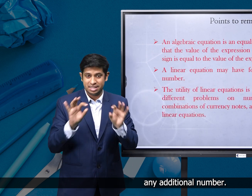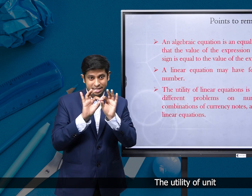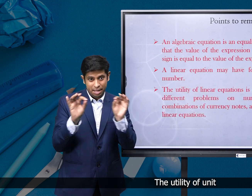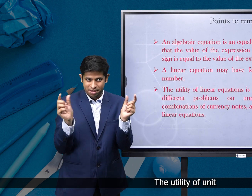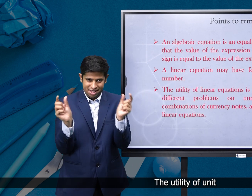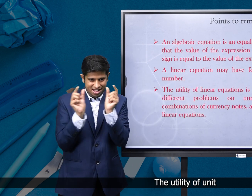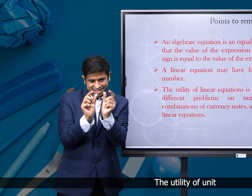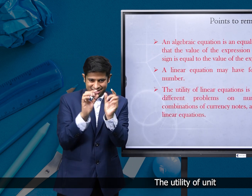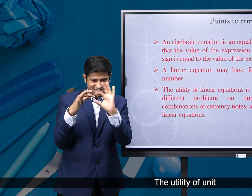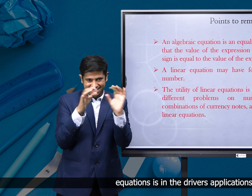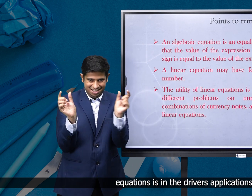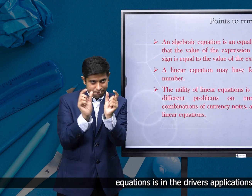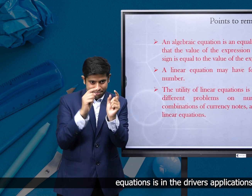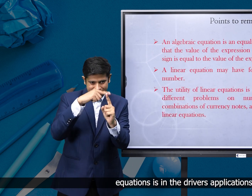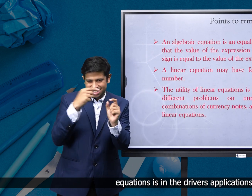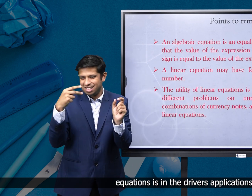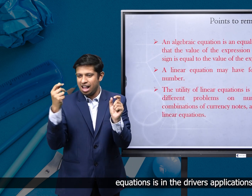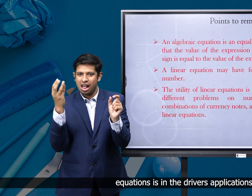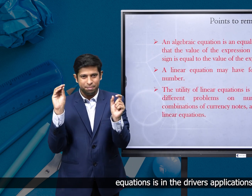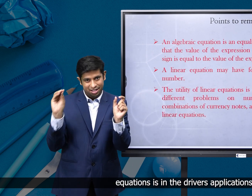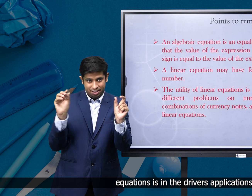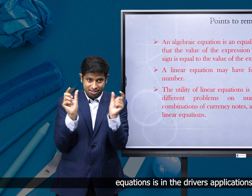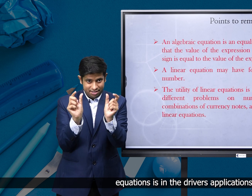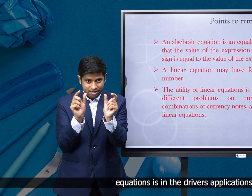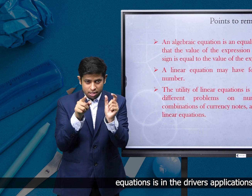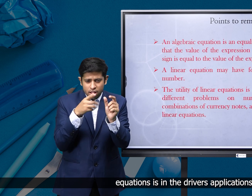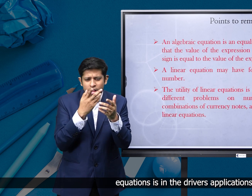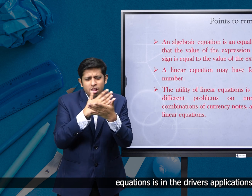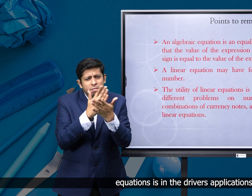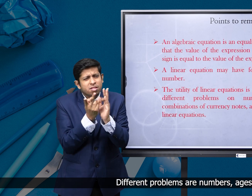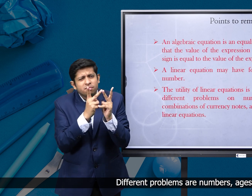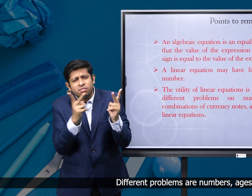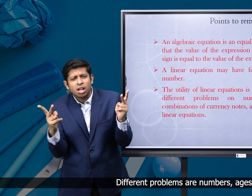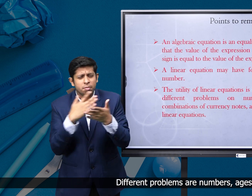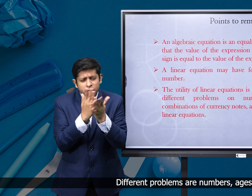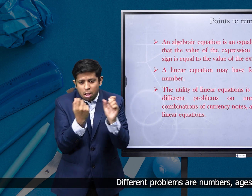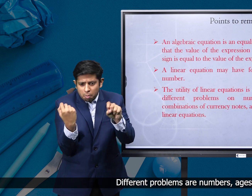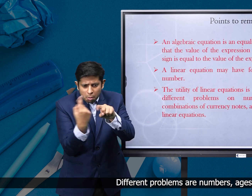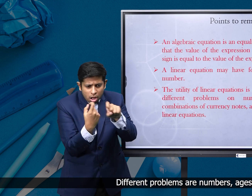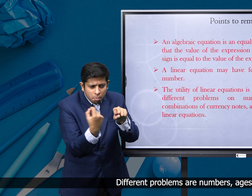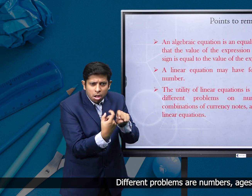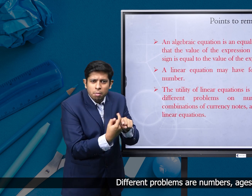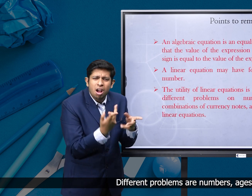The utility of linear equations is in the diverse applications. Different problems on numbers,